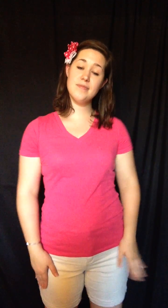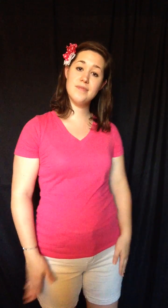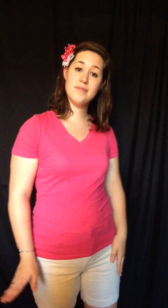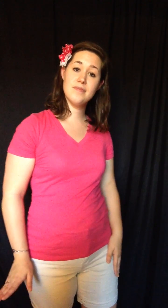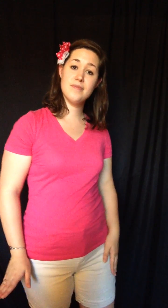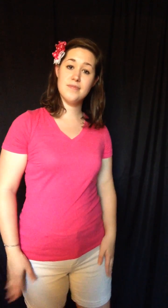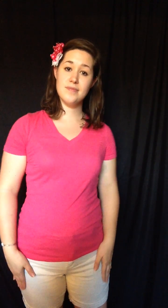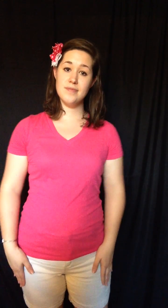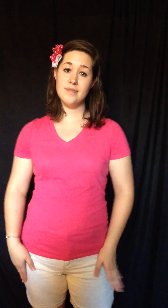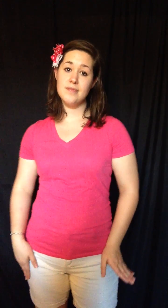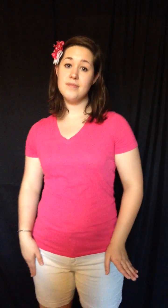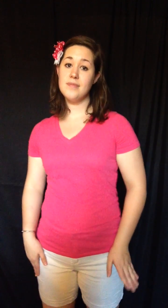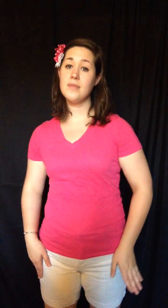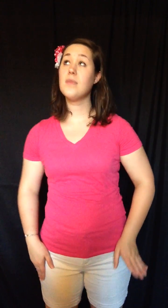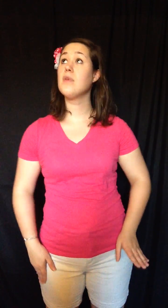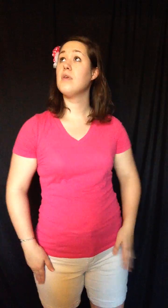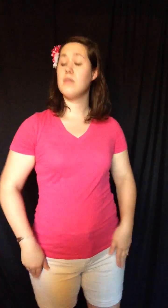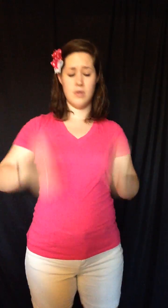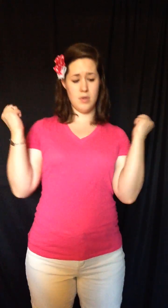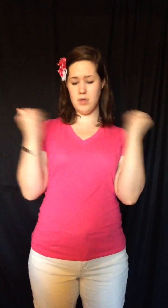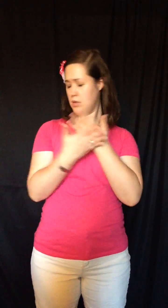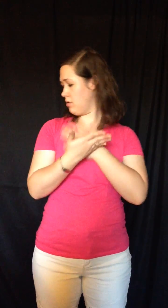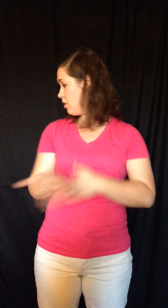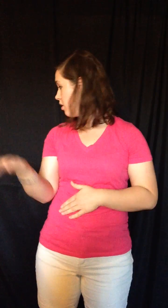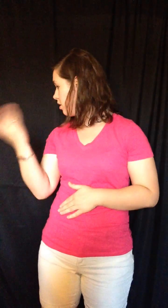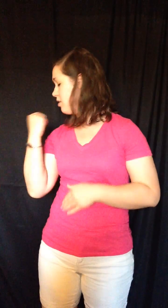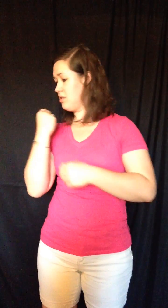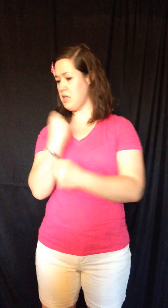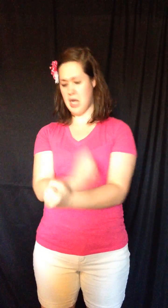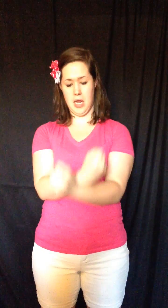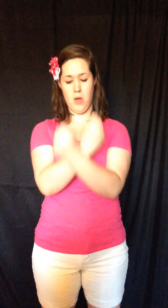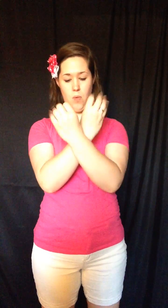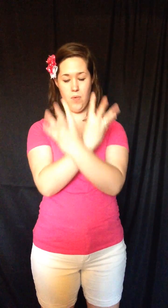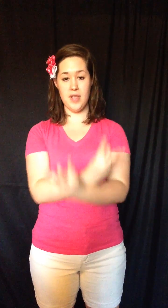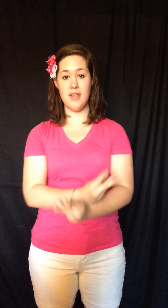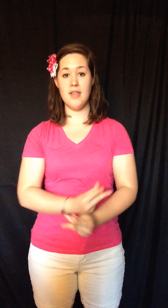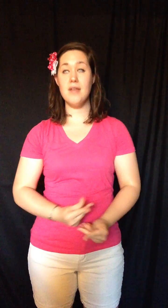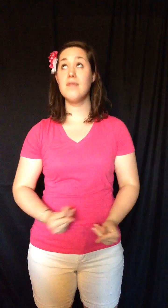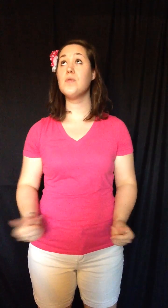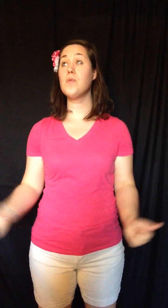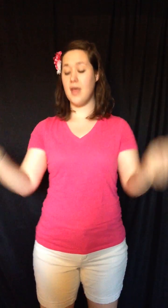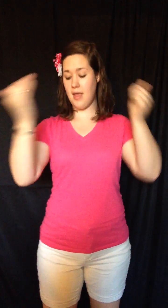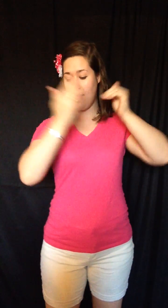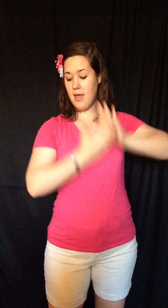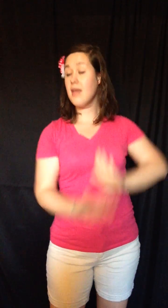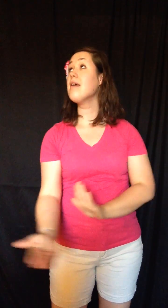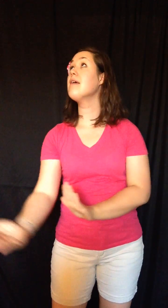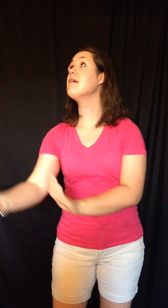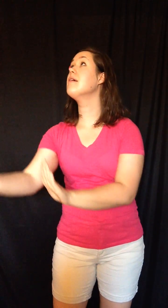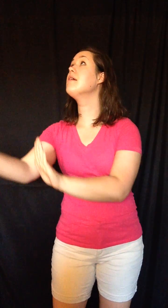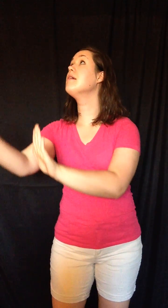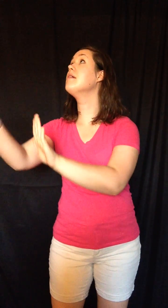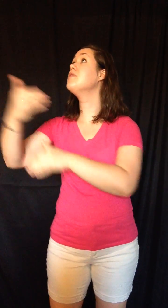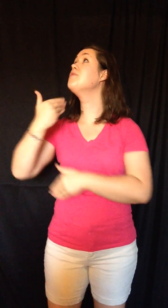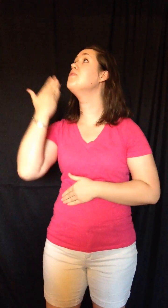The fear that held us now gives way To